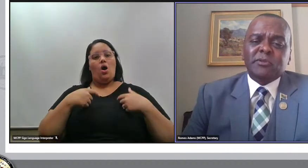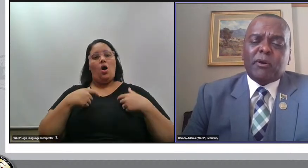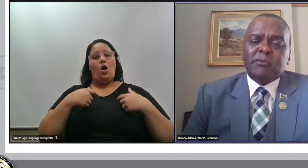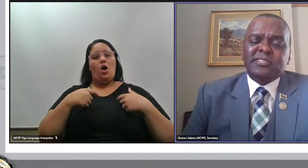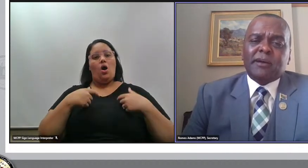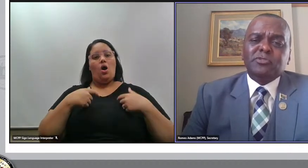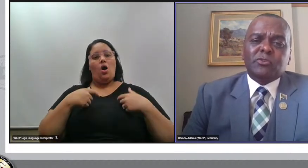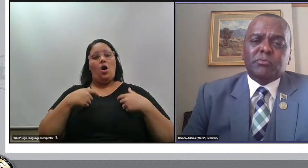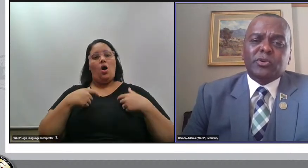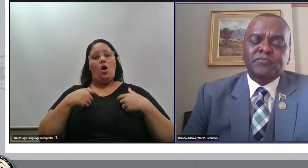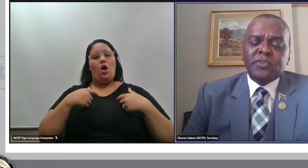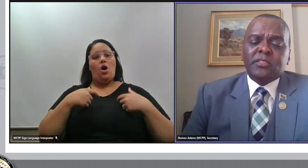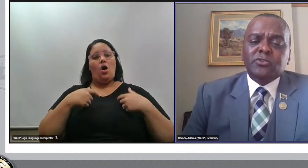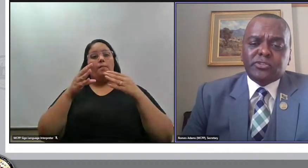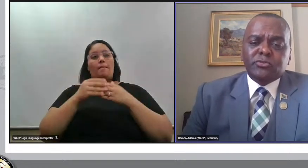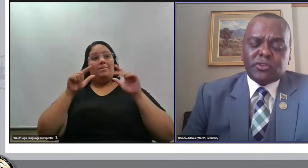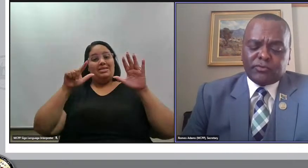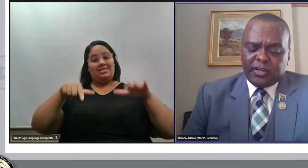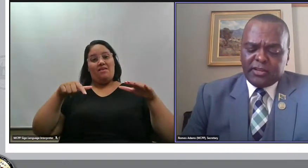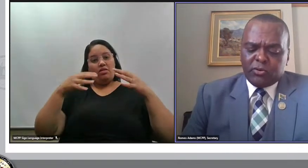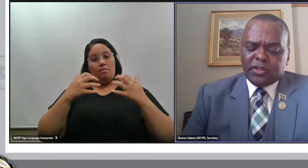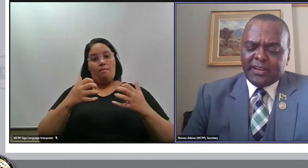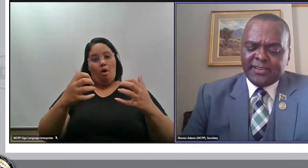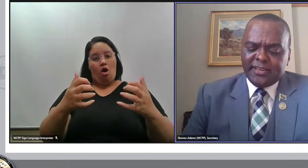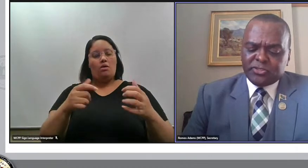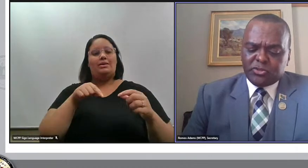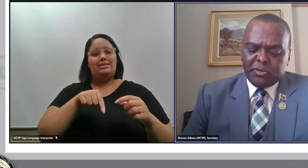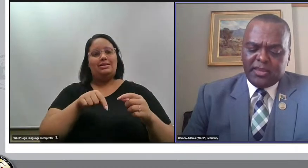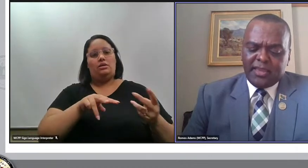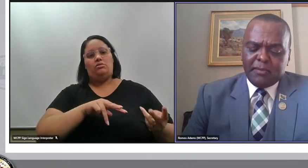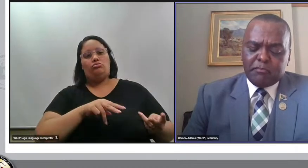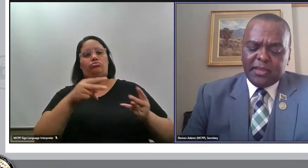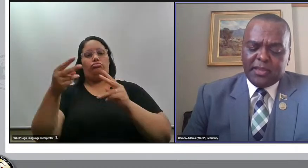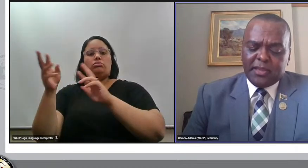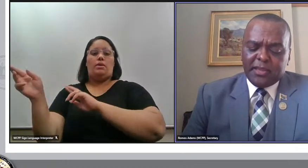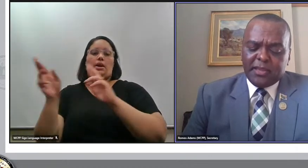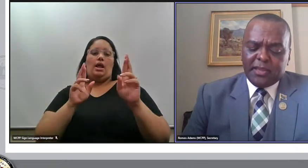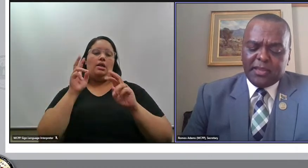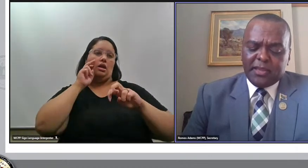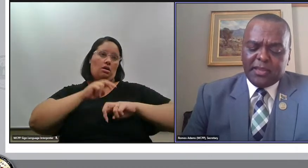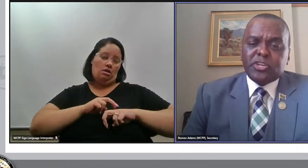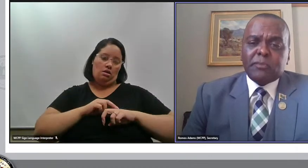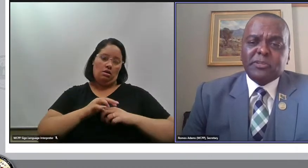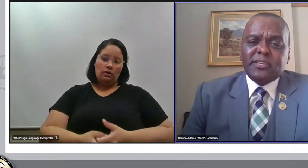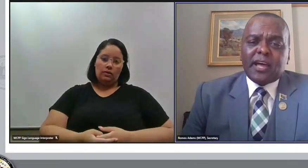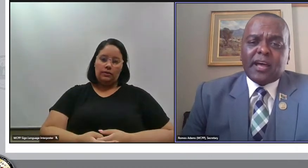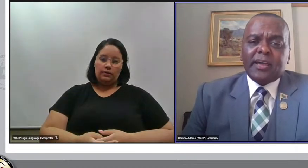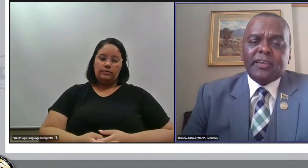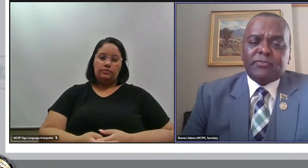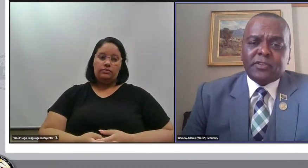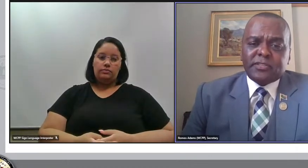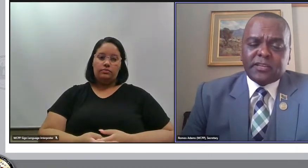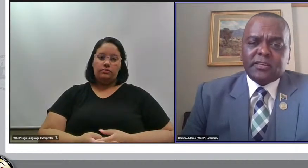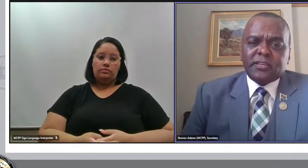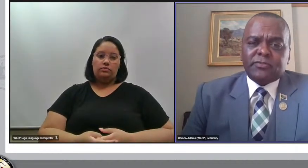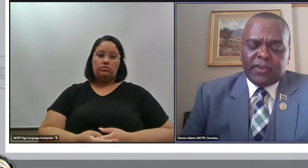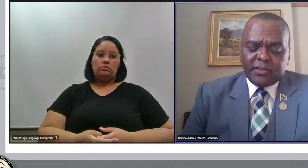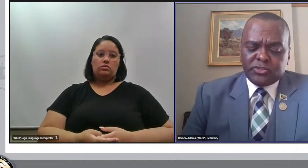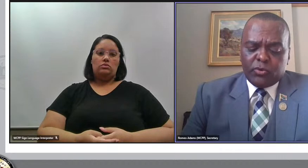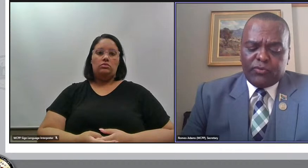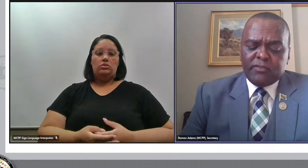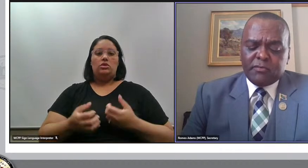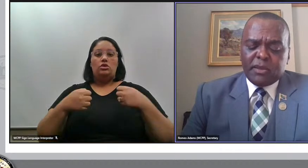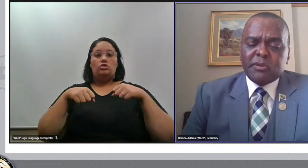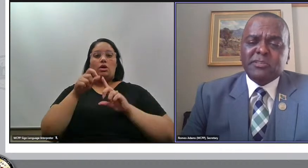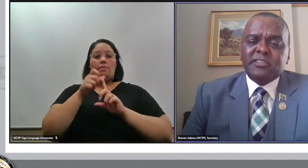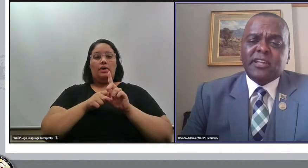in the 7th Parliament comes on board, those tools of trade already needs to be in place. Chairperson, if it